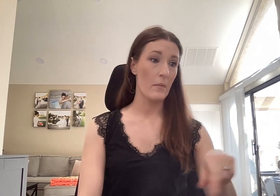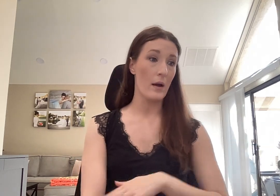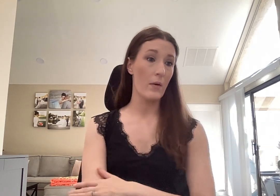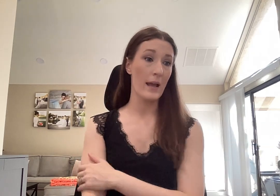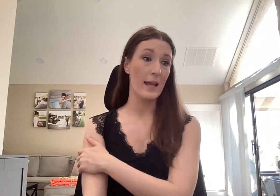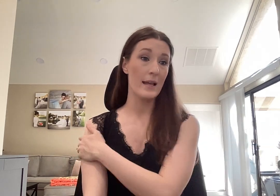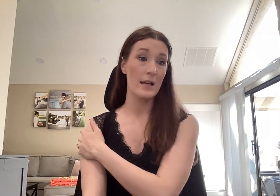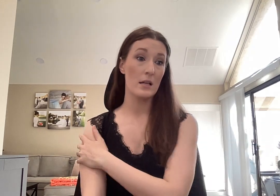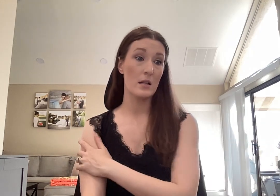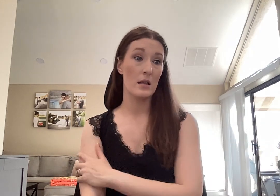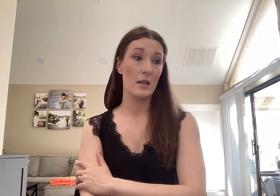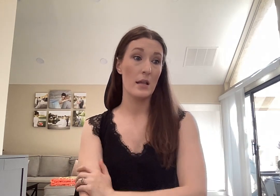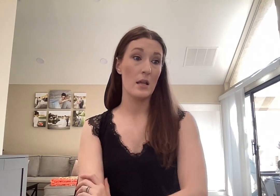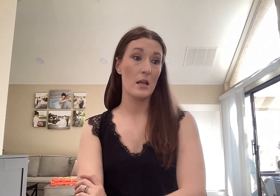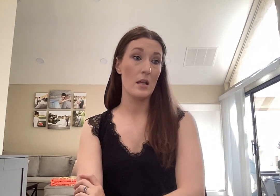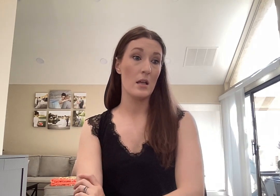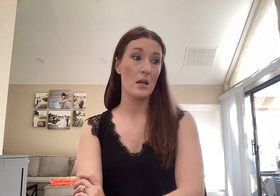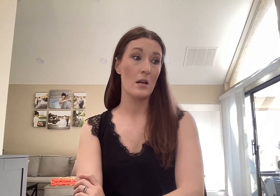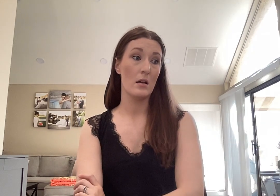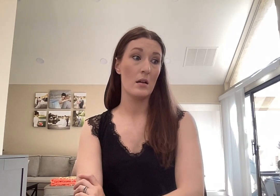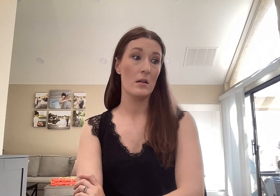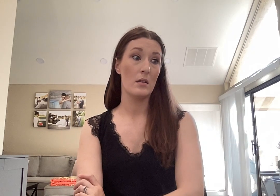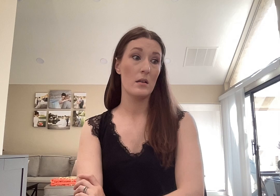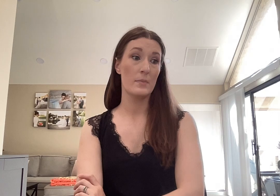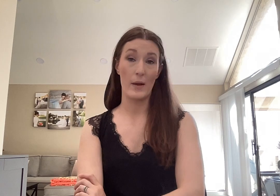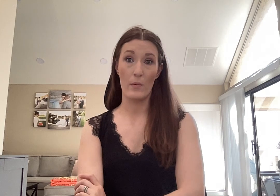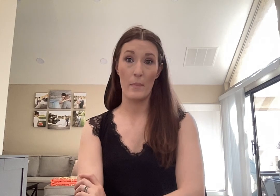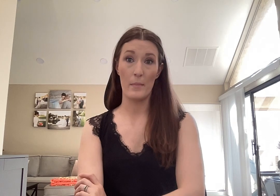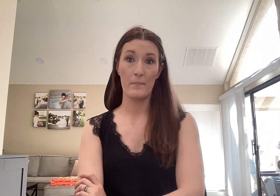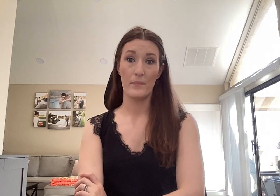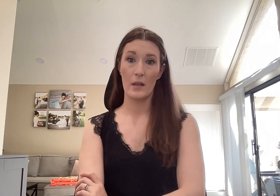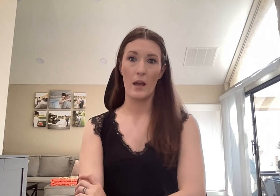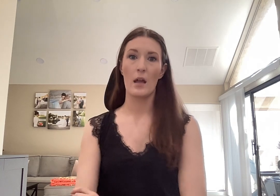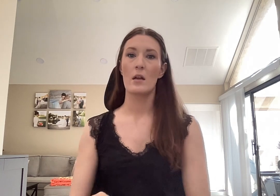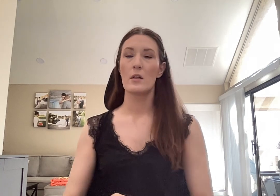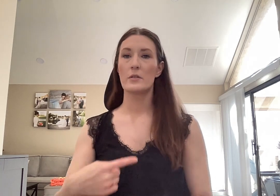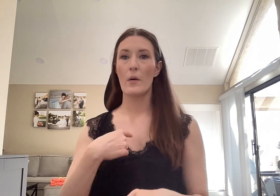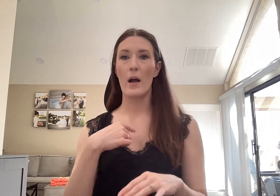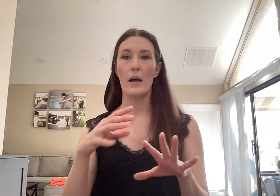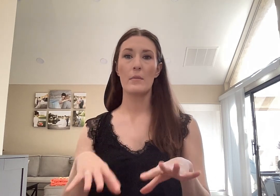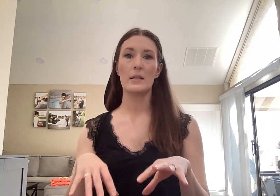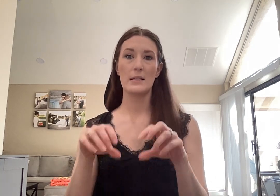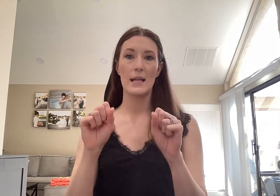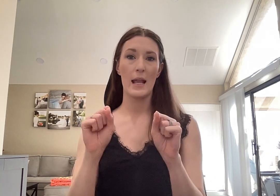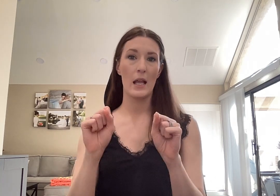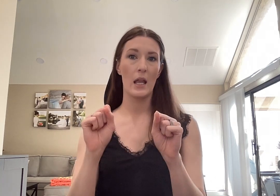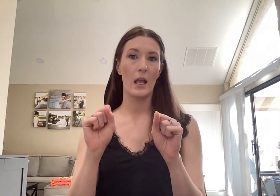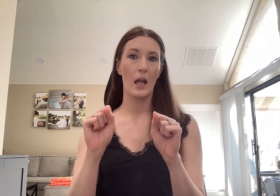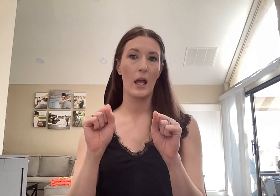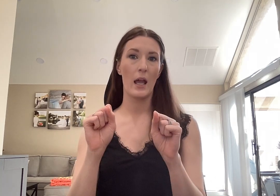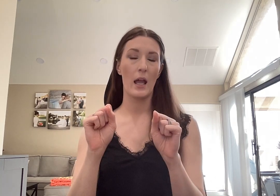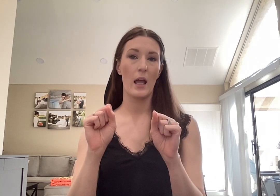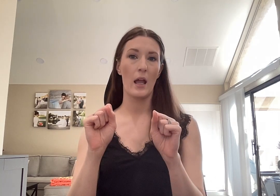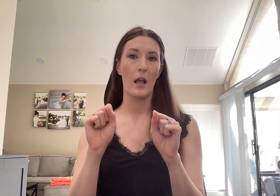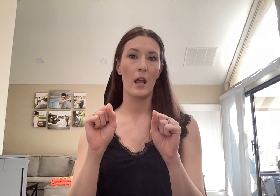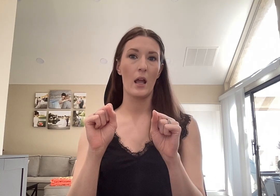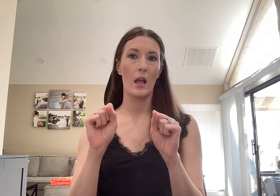about the spider web. Okay. So I was taking a